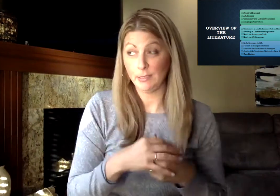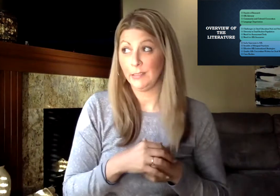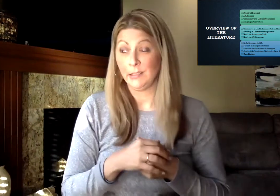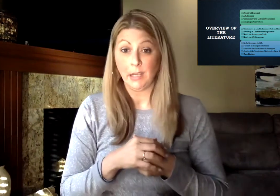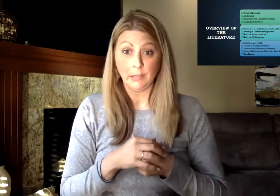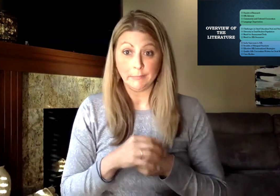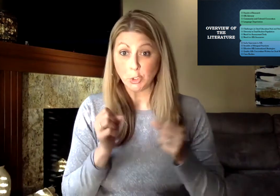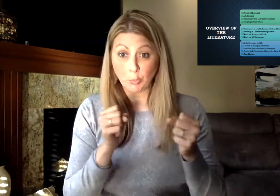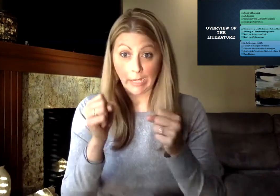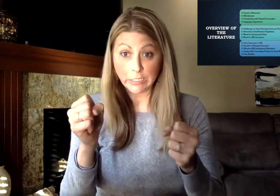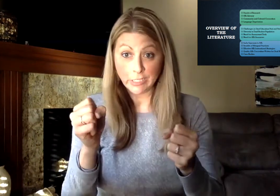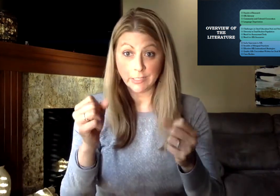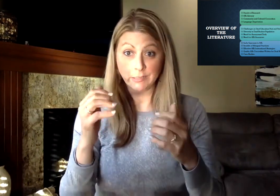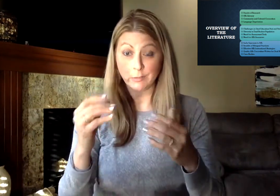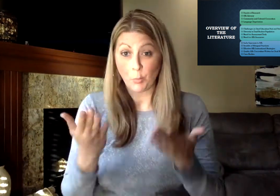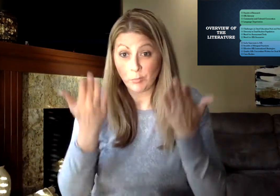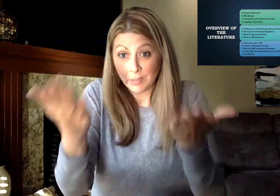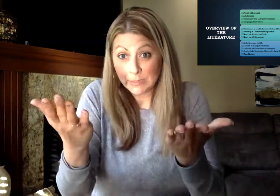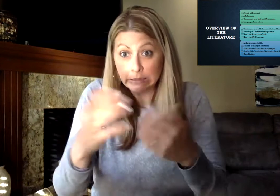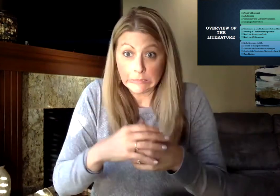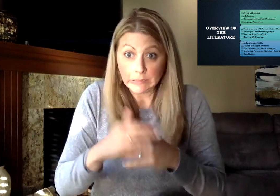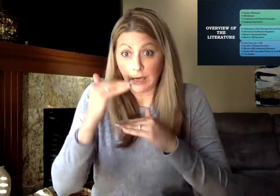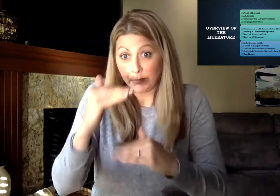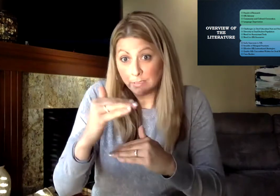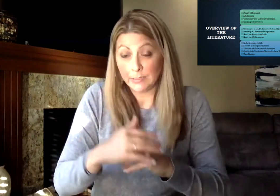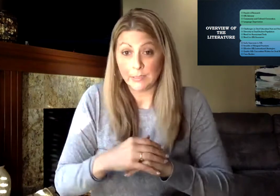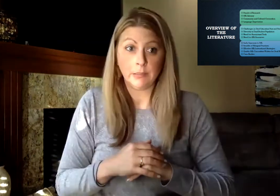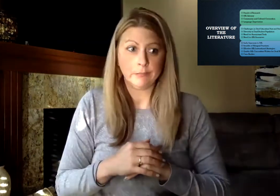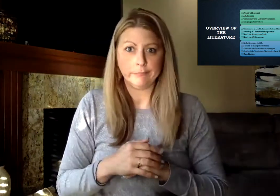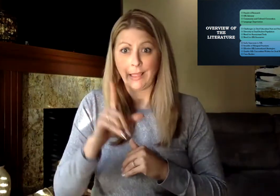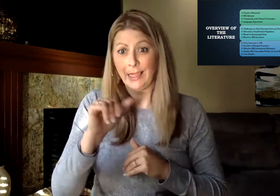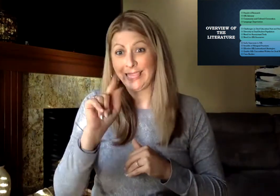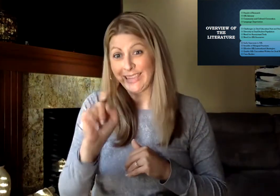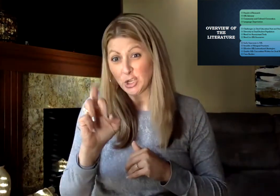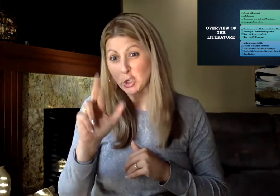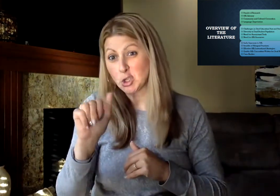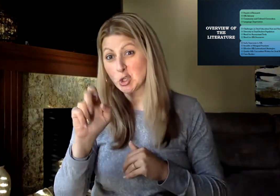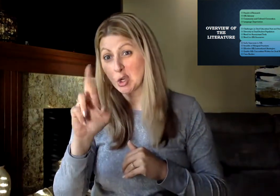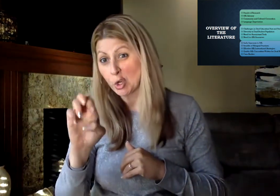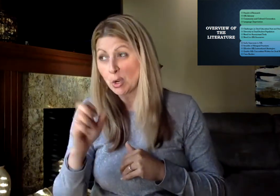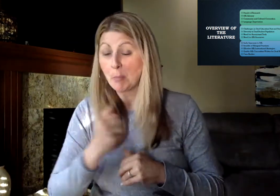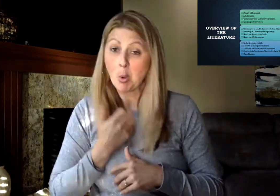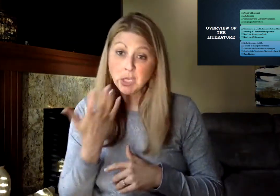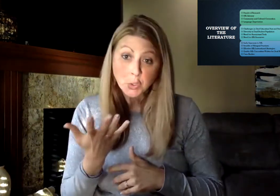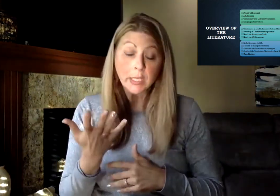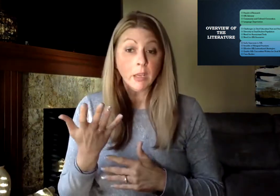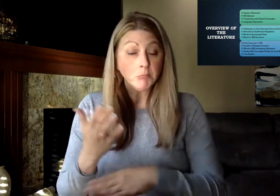assessments. There's not many. We need to know about strategies, recommendations. They're limited. We need